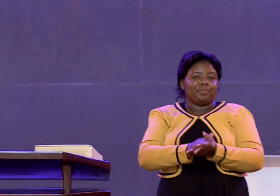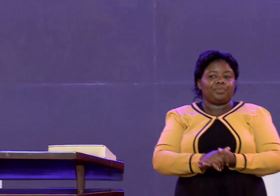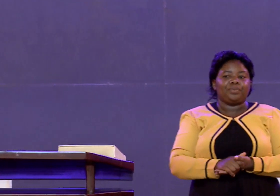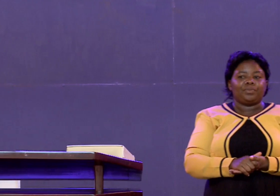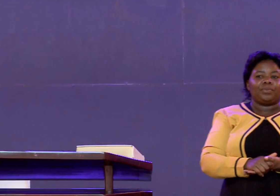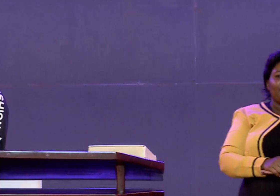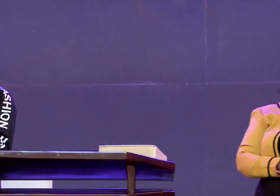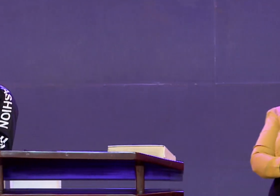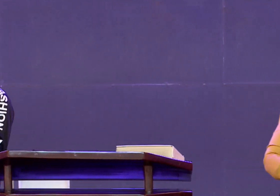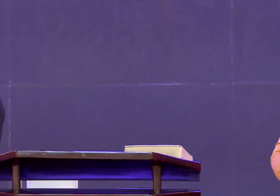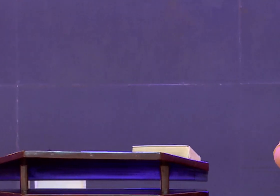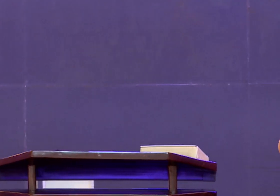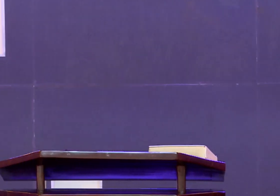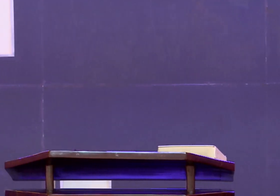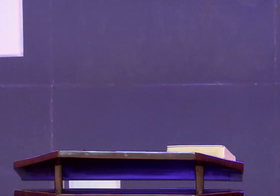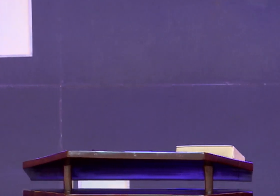brethren?